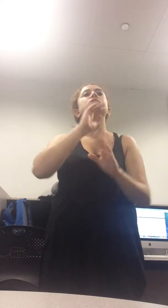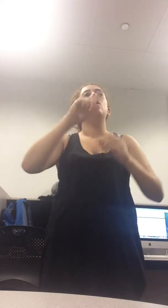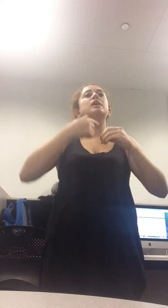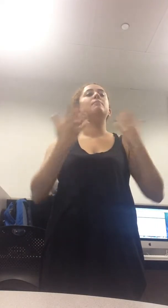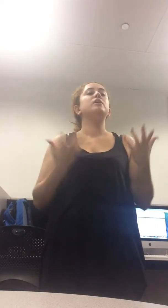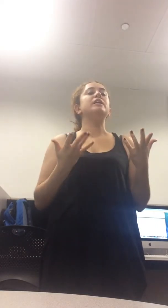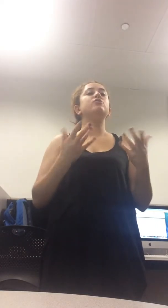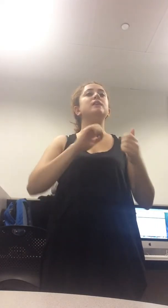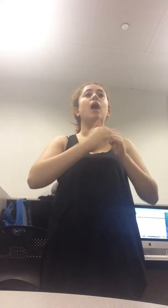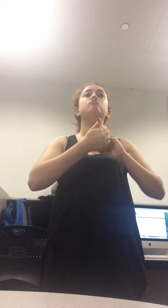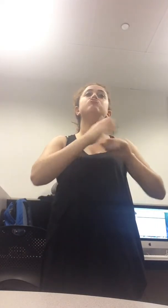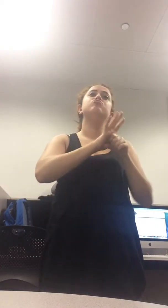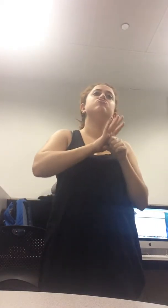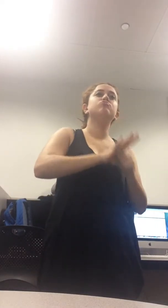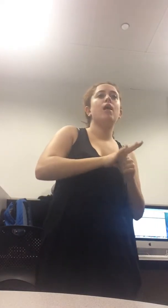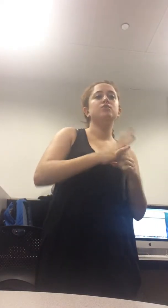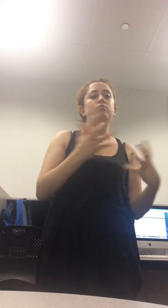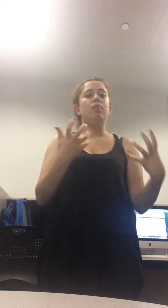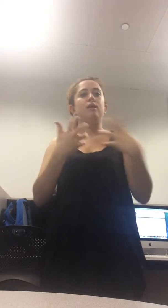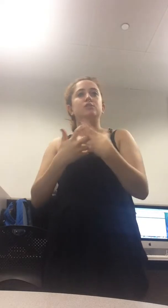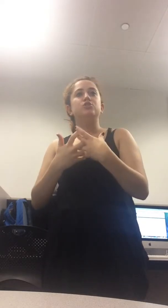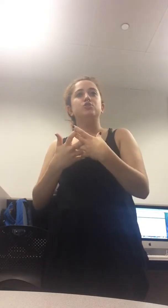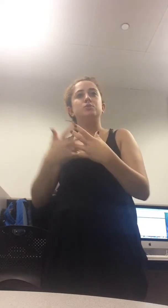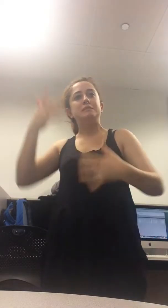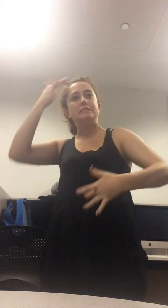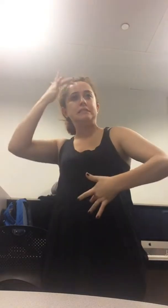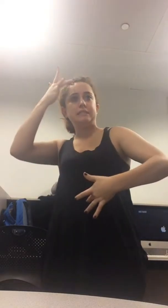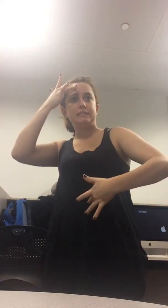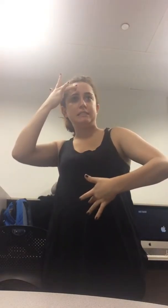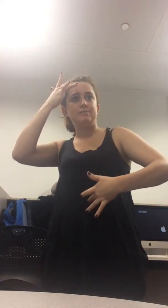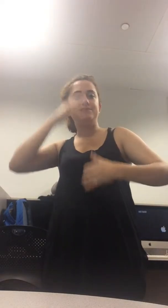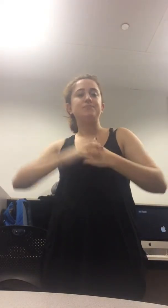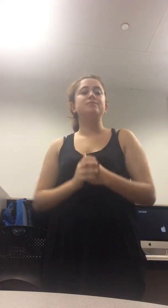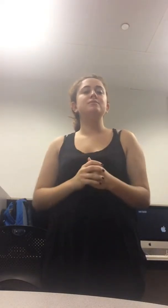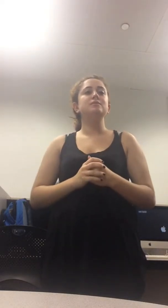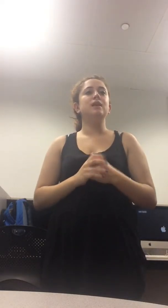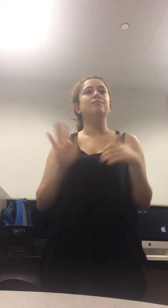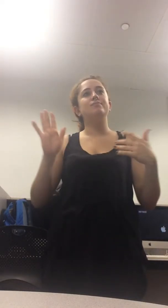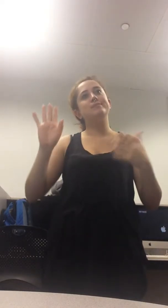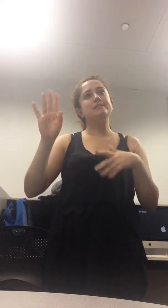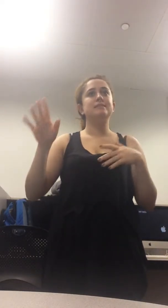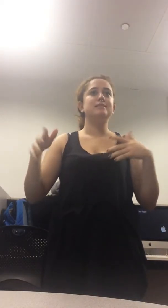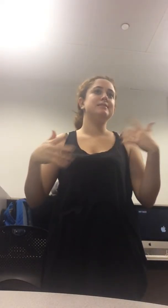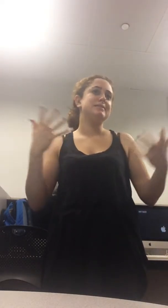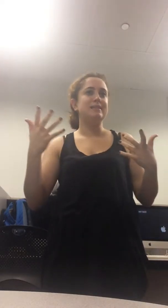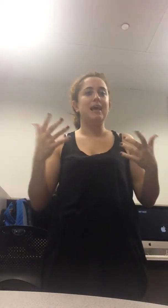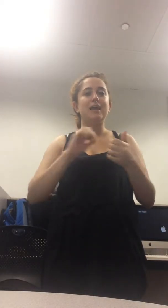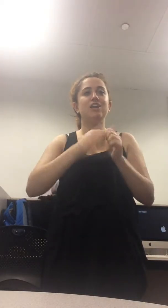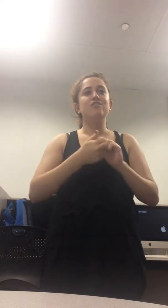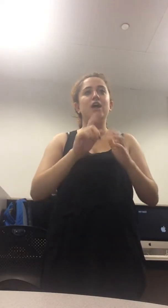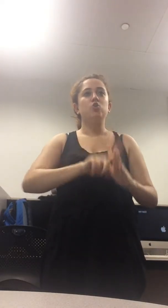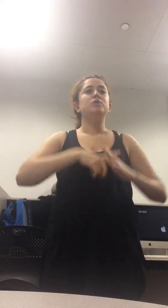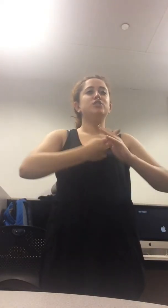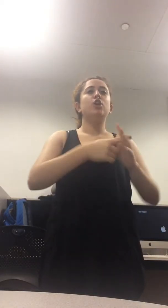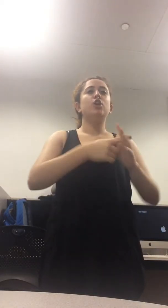relates to disease. And this is kind of how we started in terms of talking about stress as a cause for